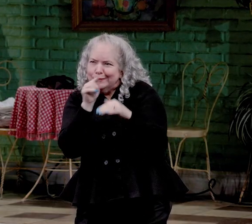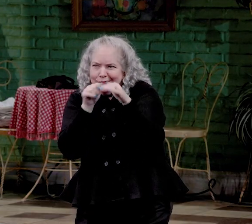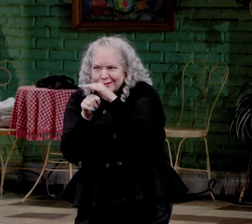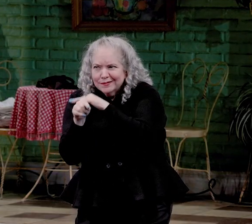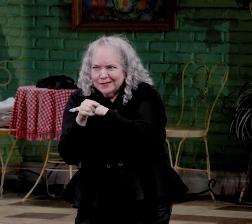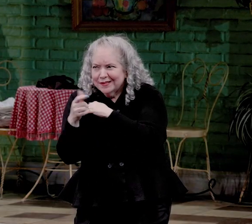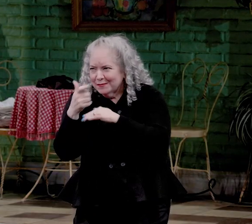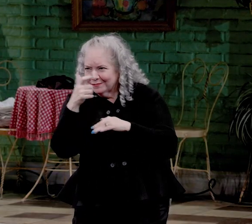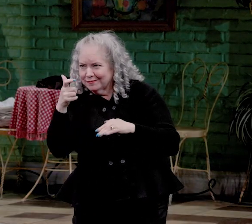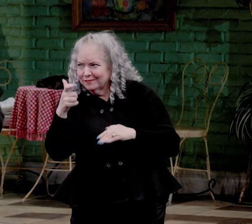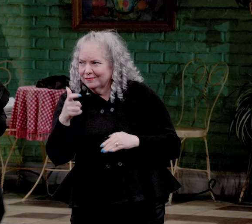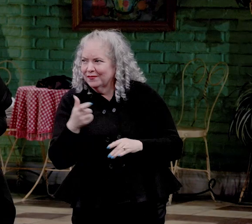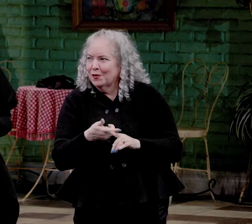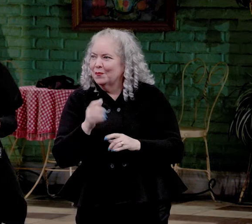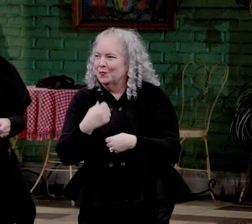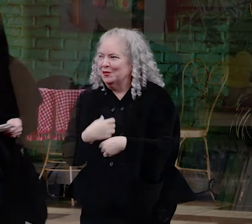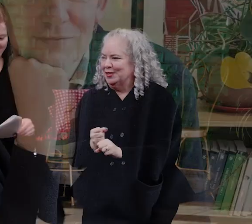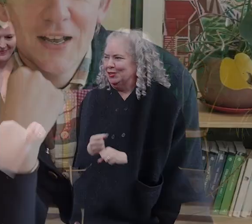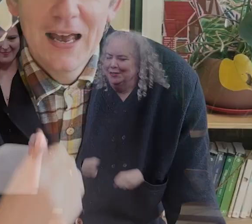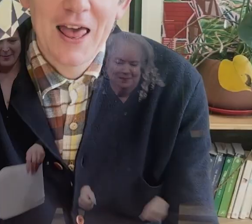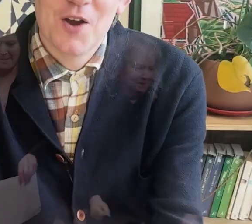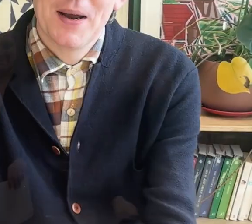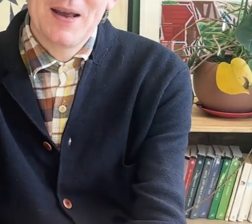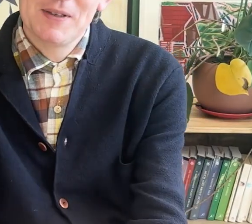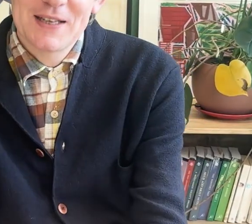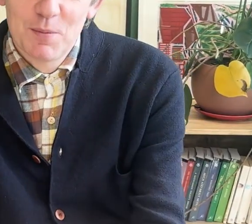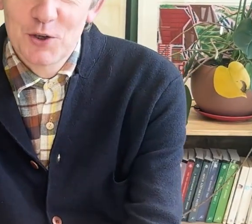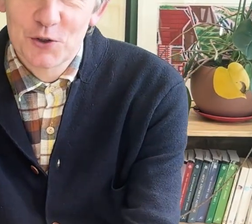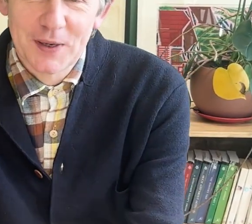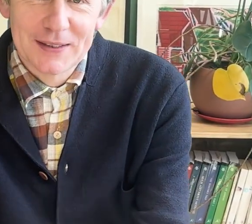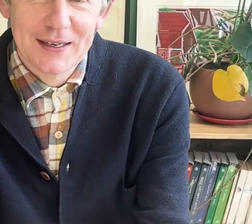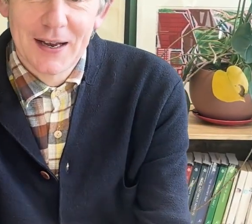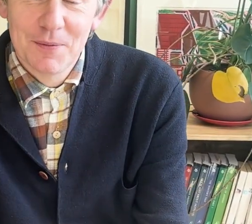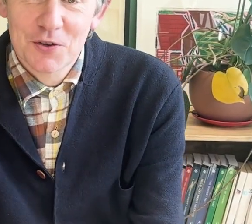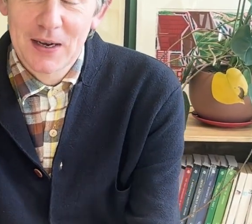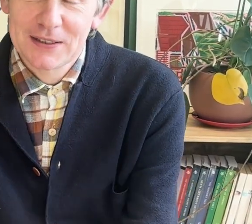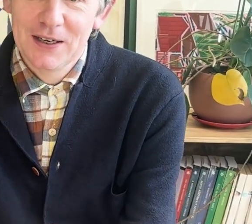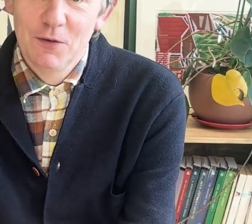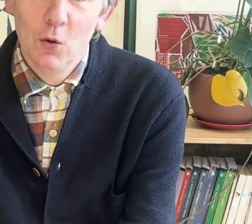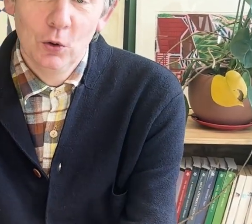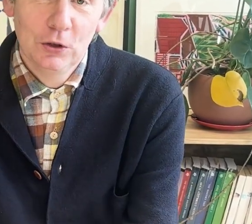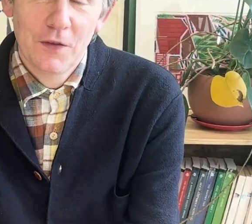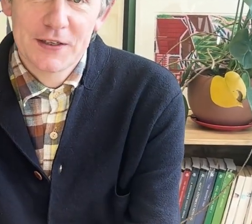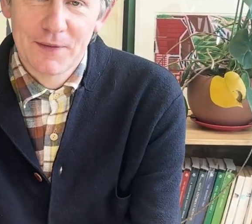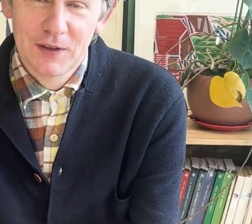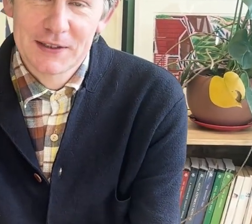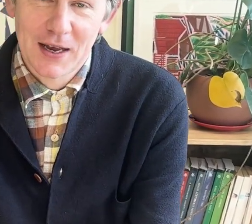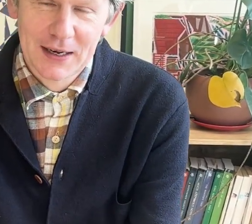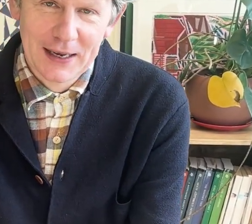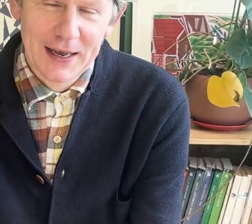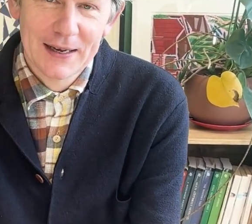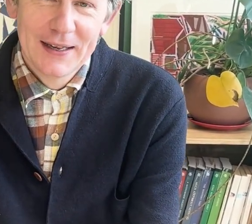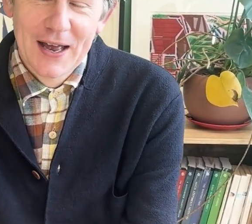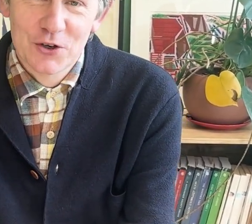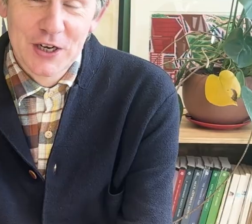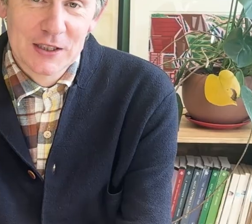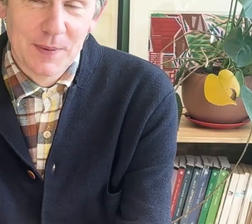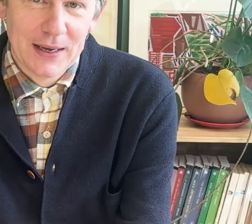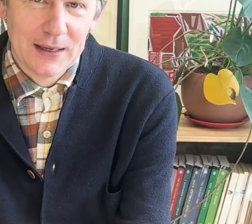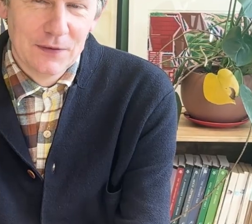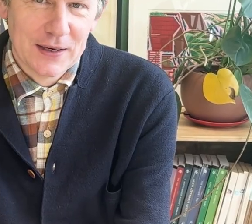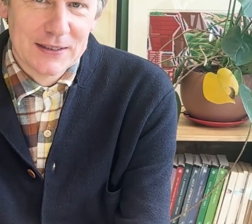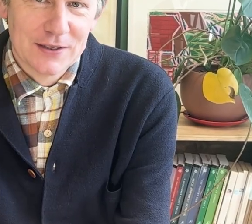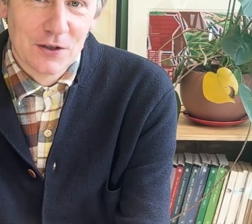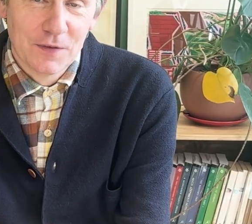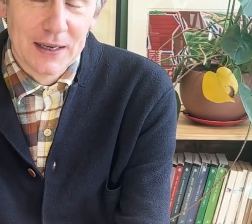peek from the production. Hello, my name is Simon Godwin, and I'm the director of All the Devils Are Here, How